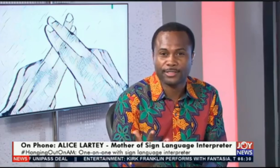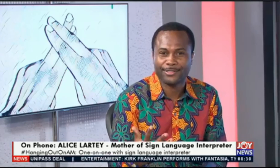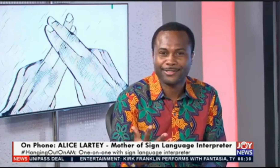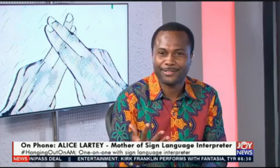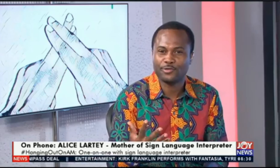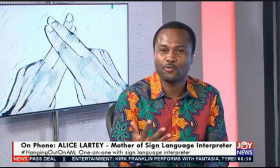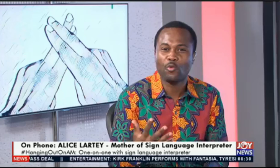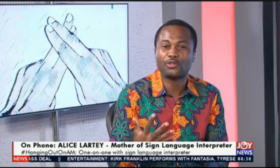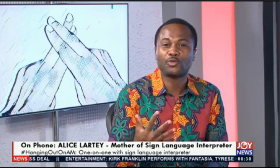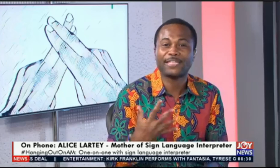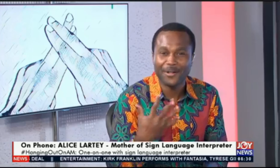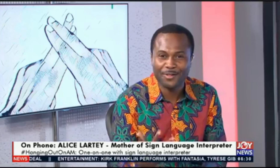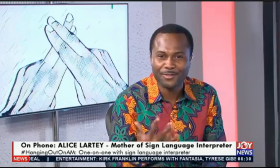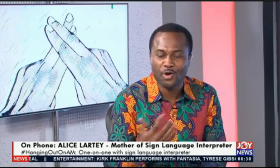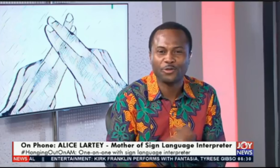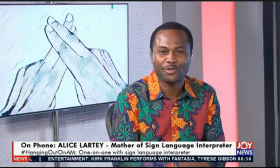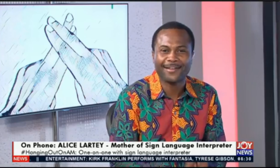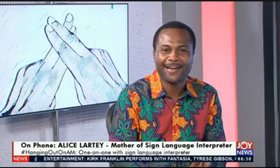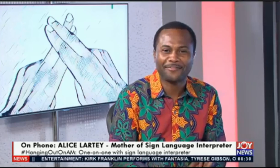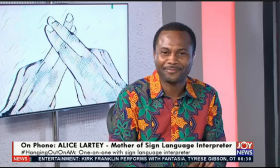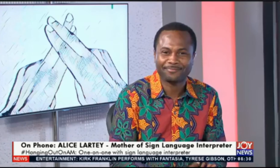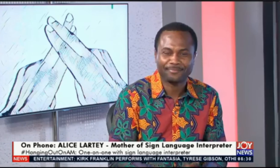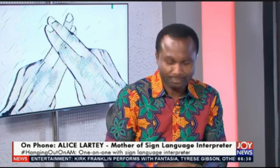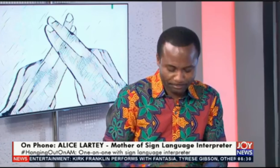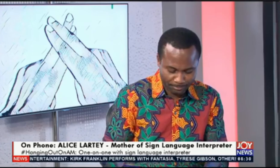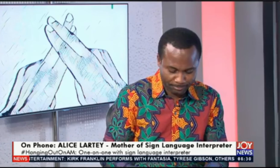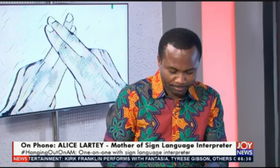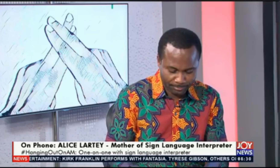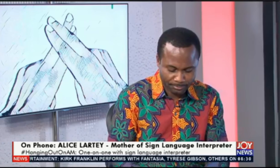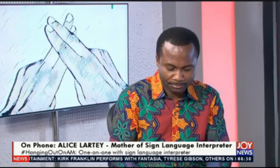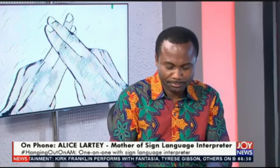good you want to tell your own daughter, Love.